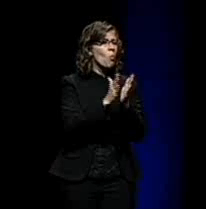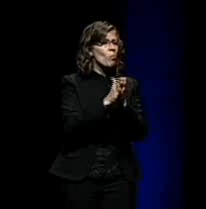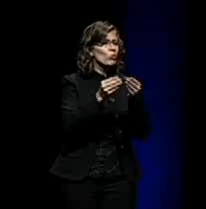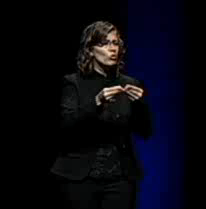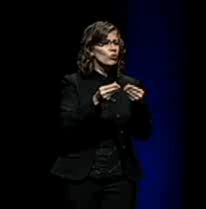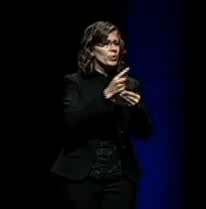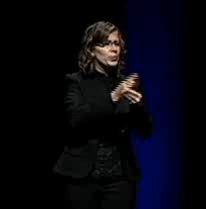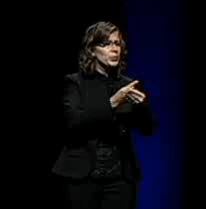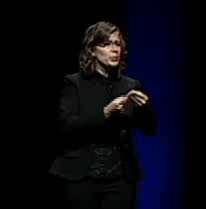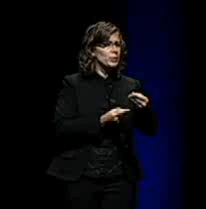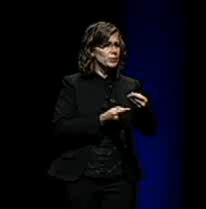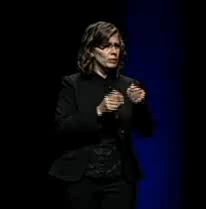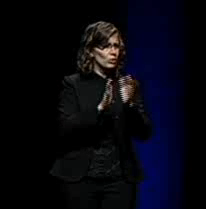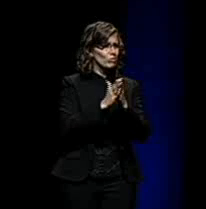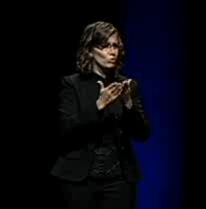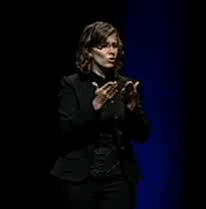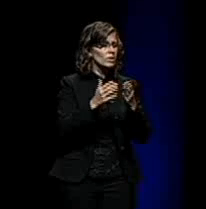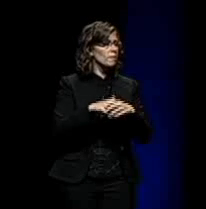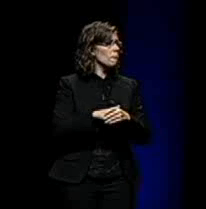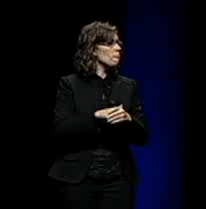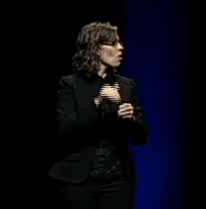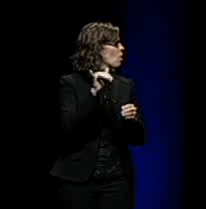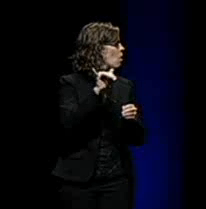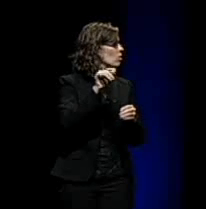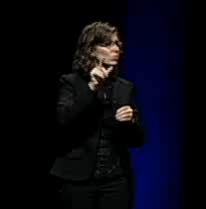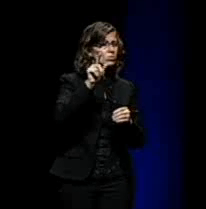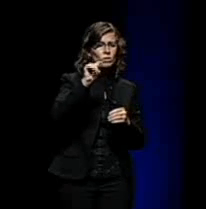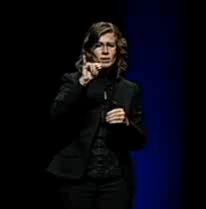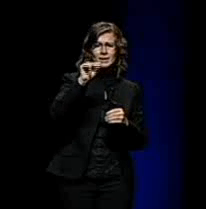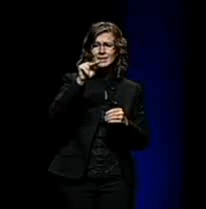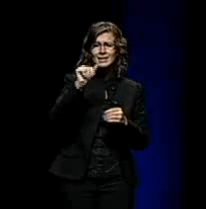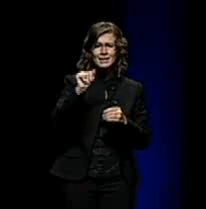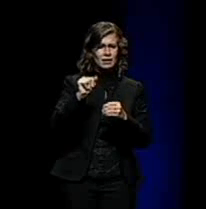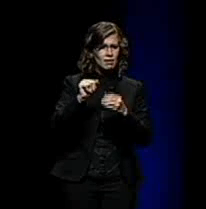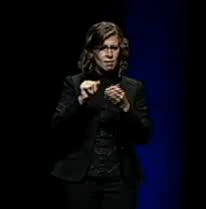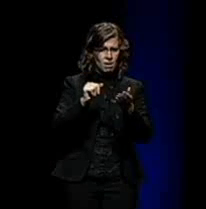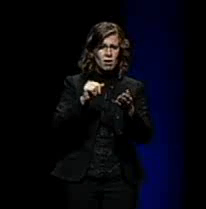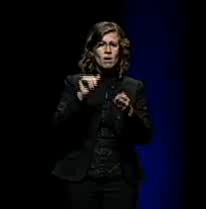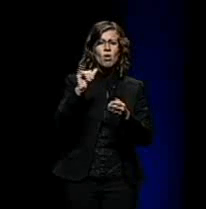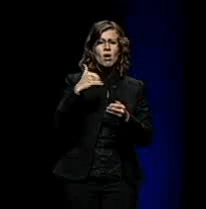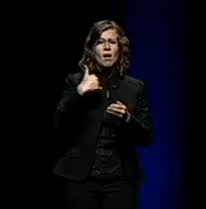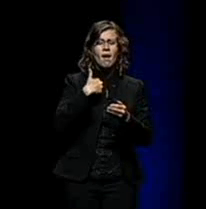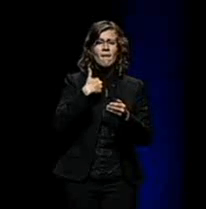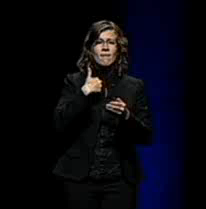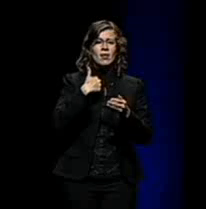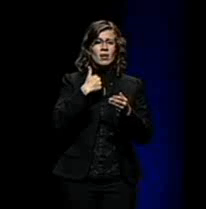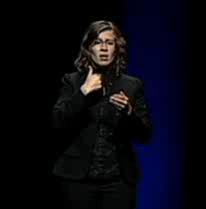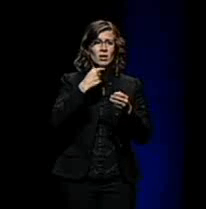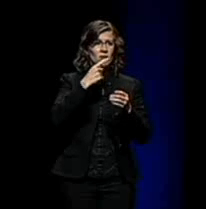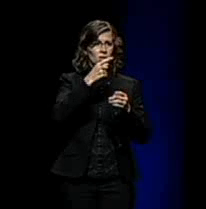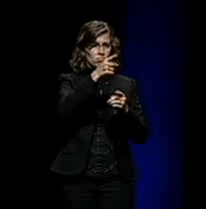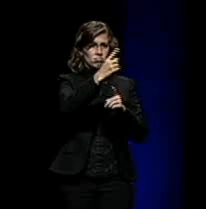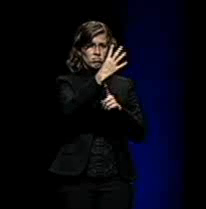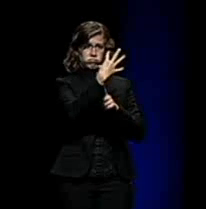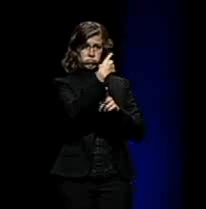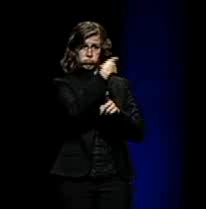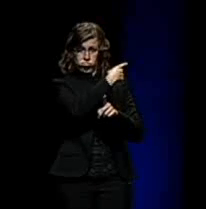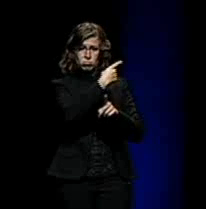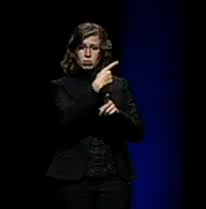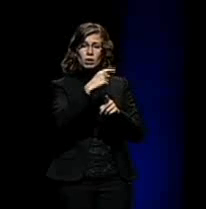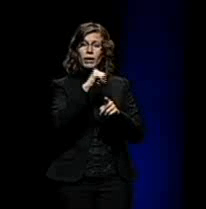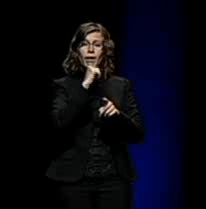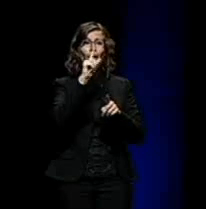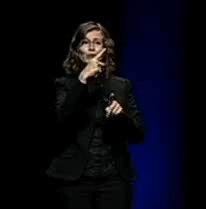also, I'm kind of looking at Tina, we also have, this is recorded. This whole session